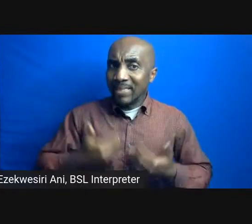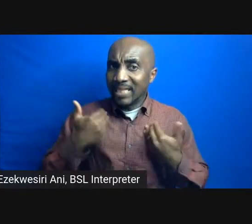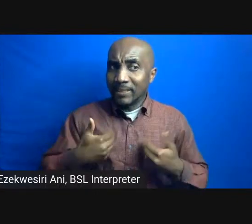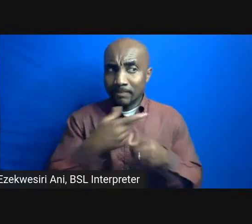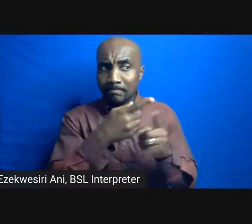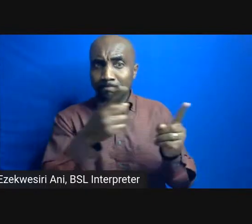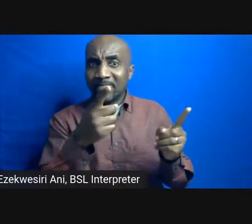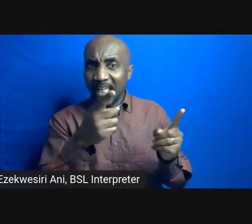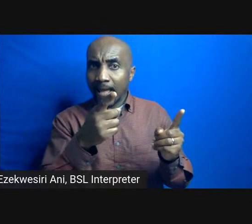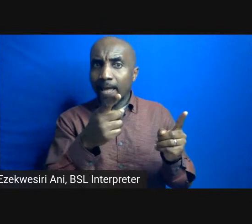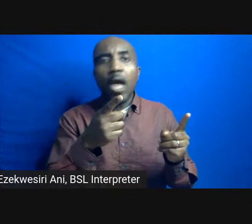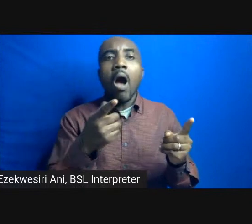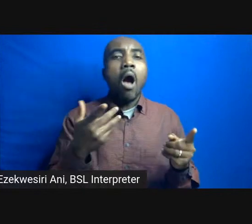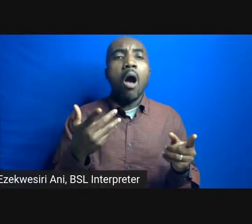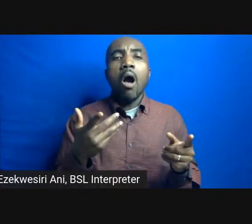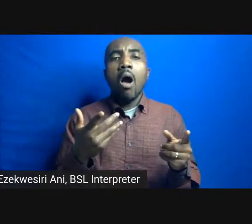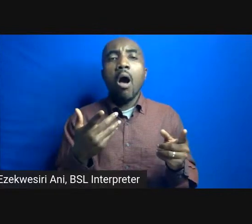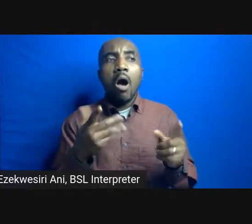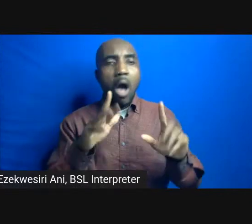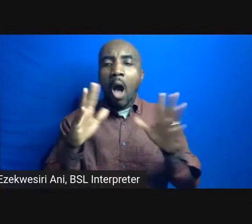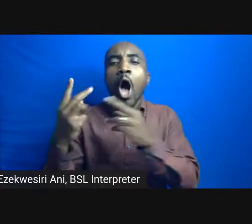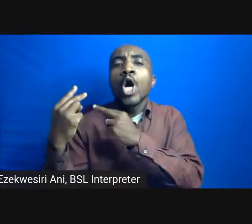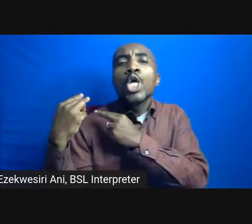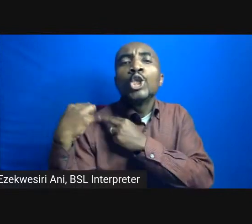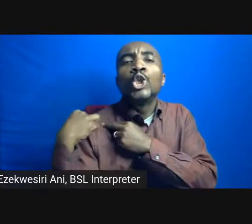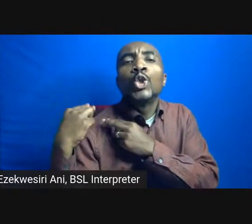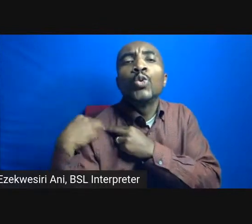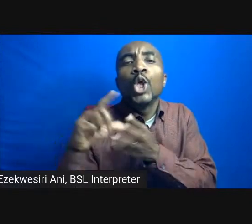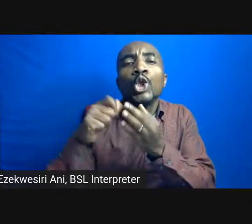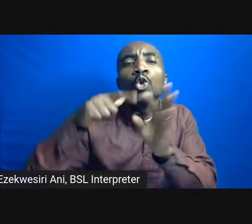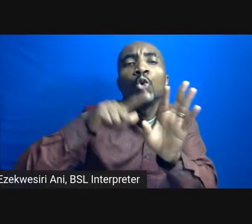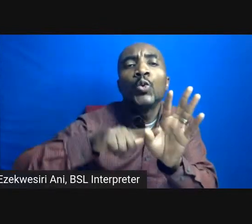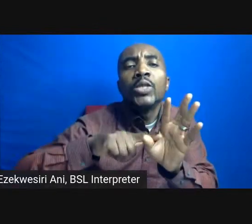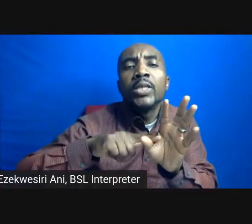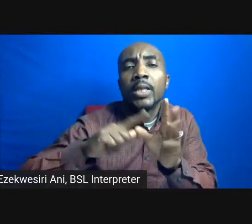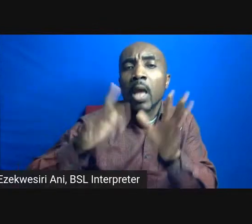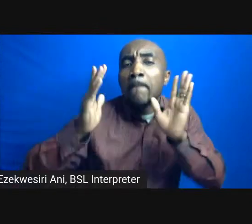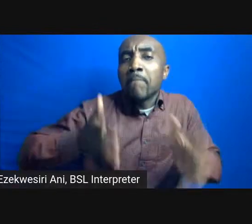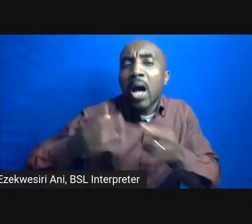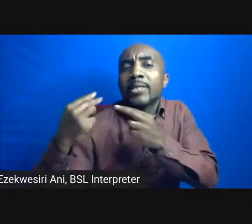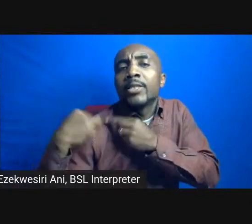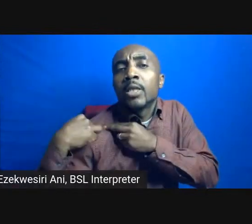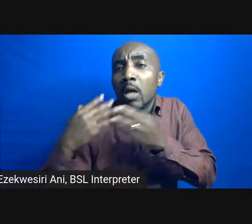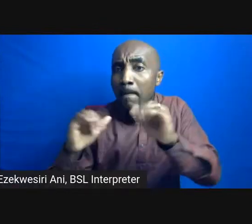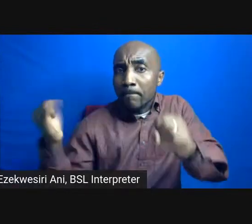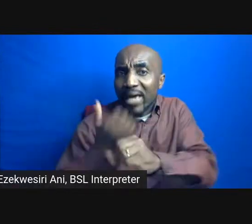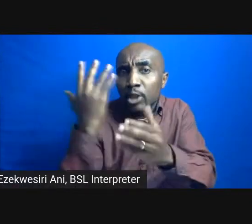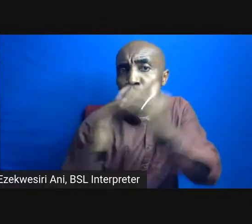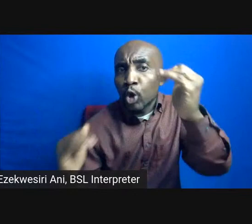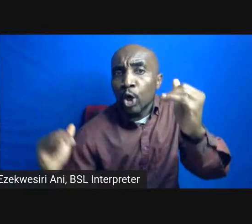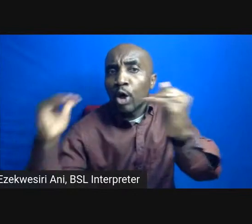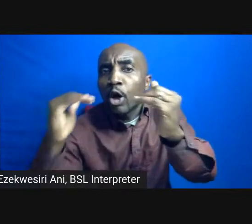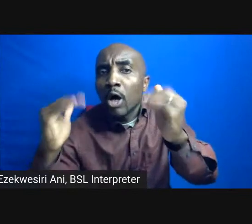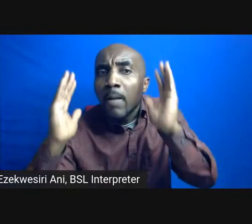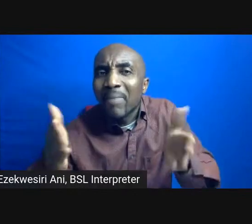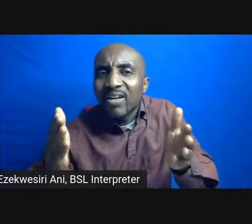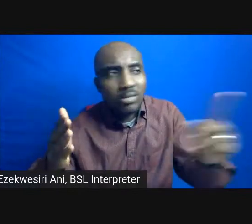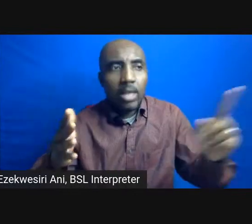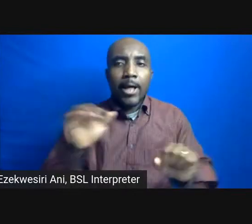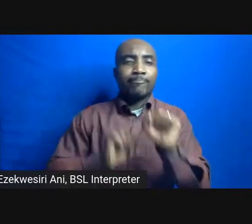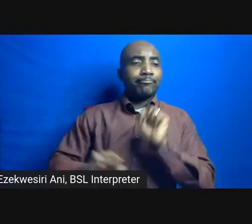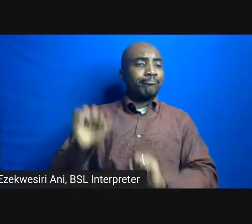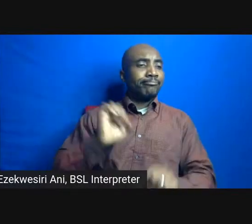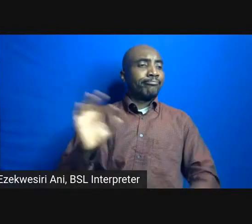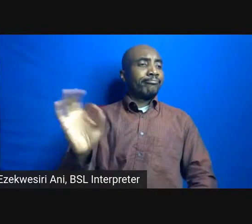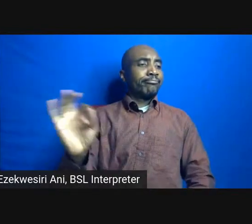somehow exempt from a duty and responsibility to champion the leveling up that is a must happen